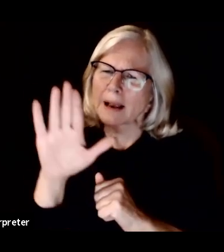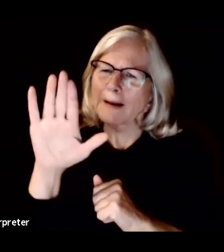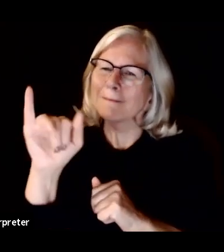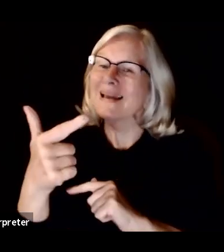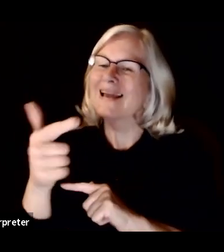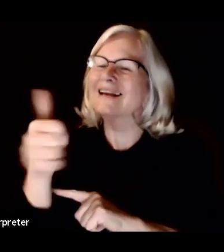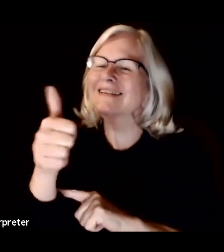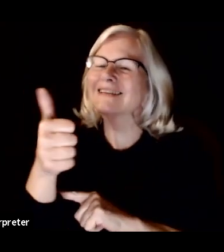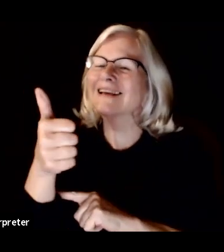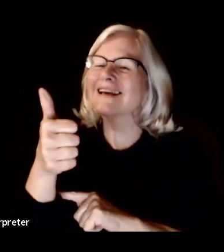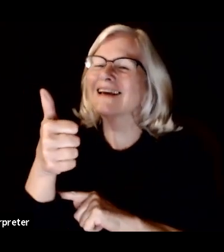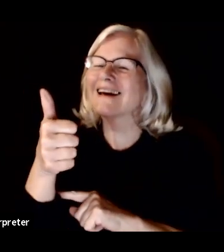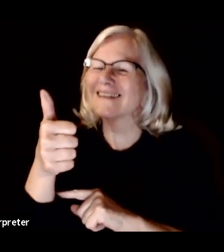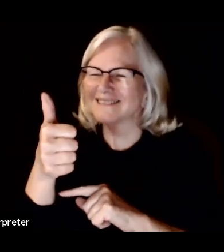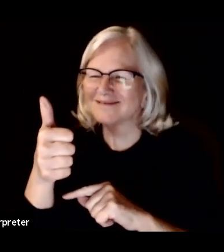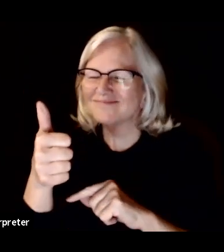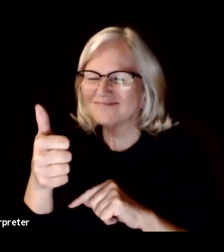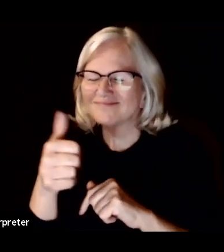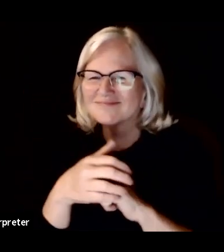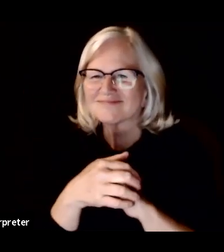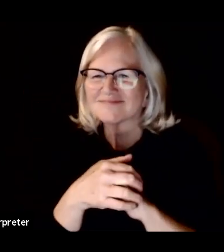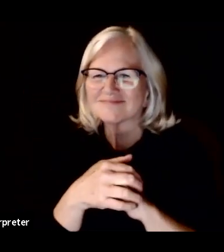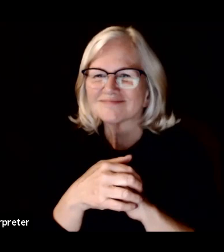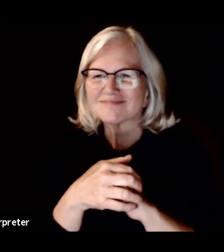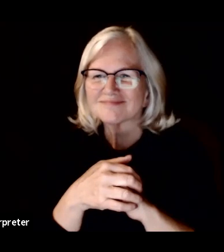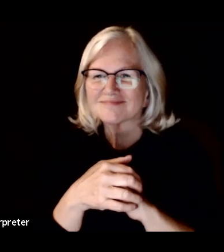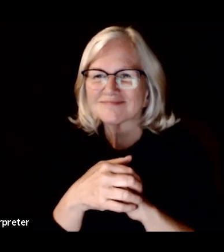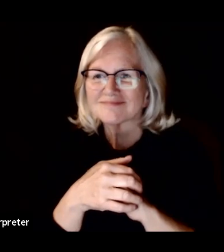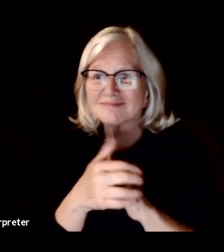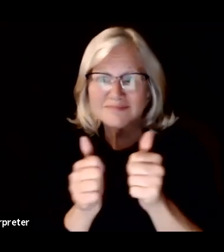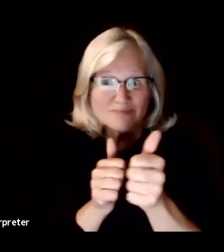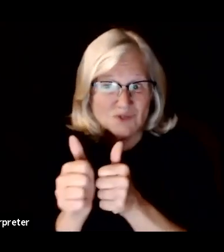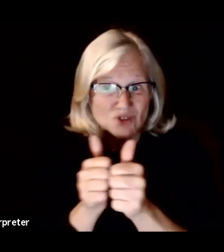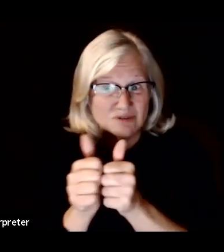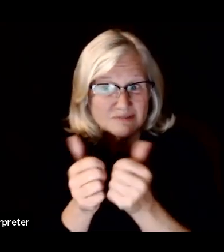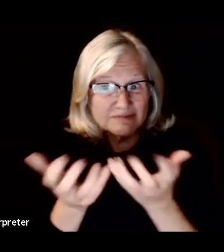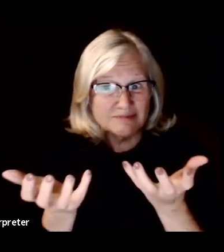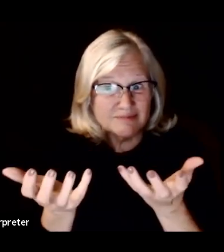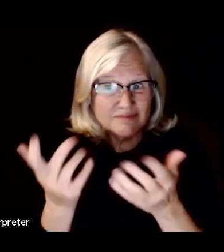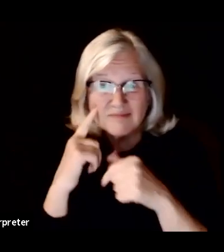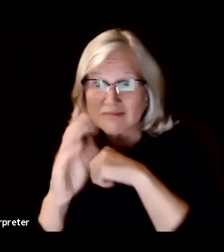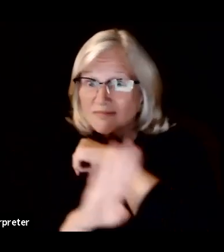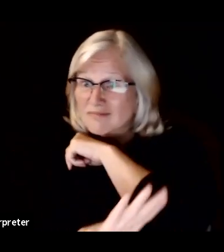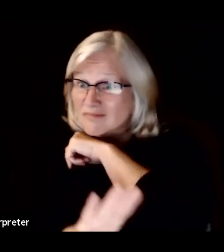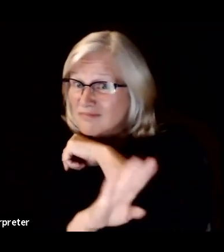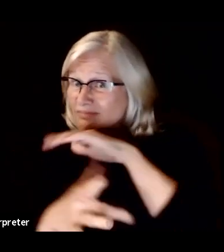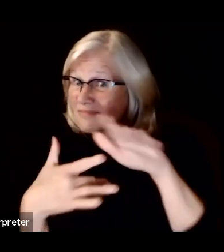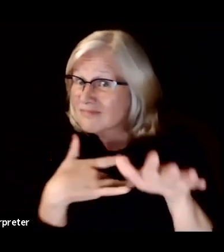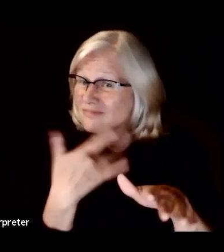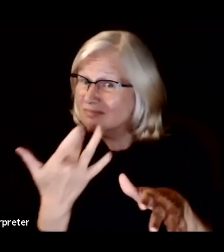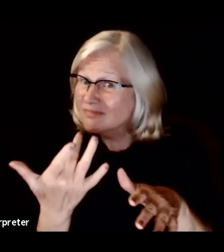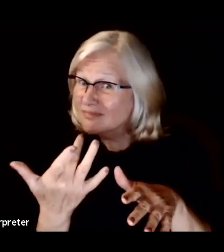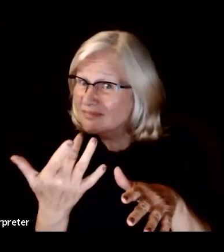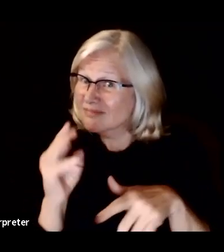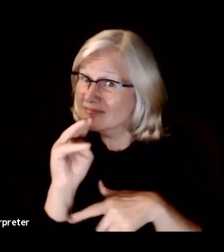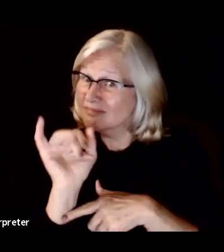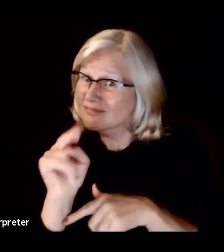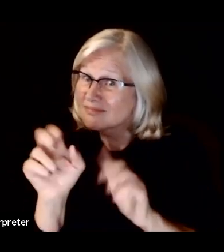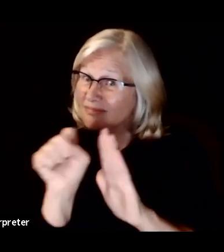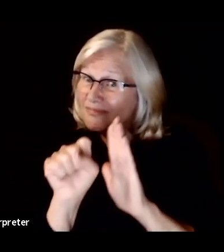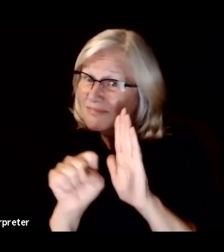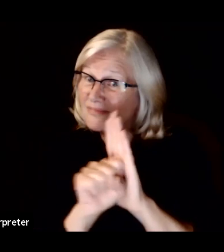sports or of athletics this fall, and also the state high school league making overtures or steps towards the resumption of football